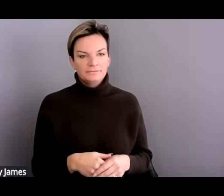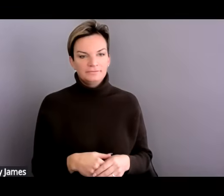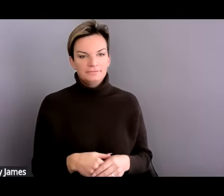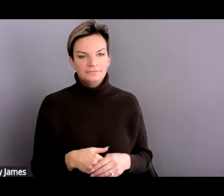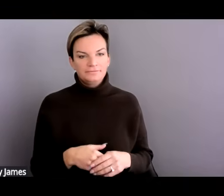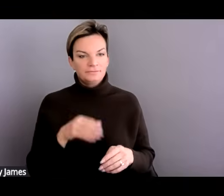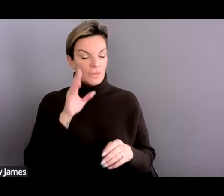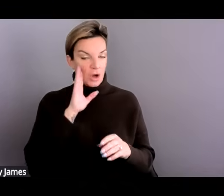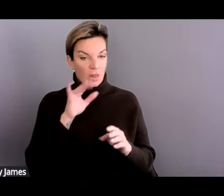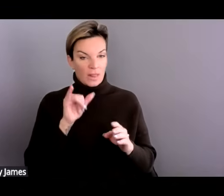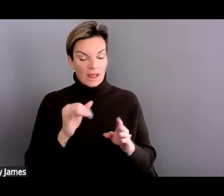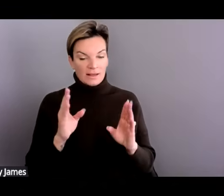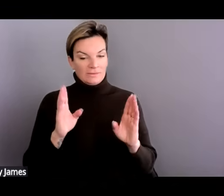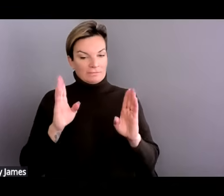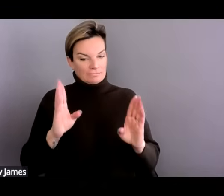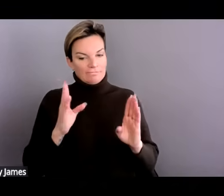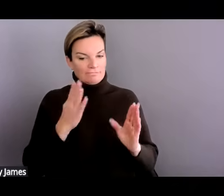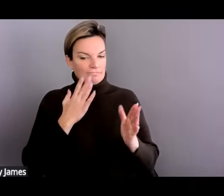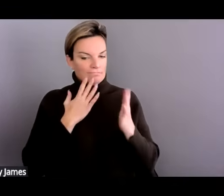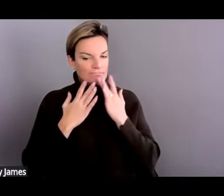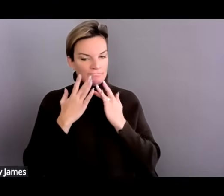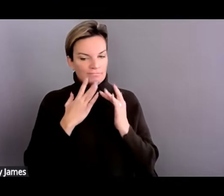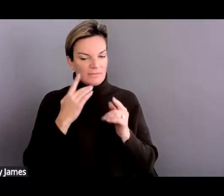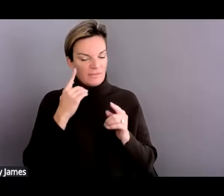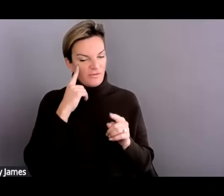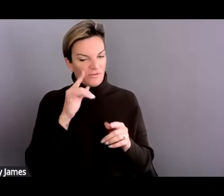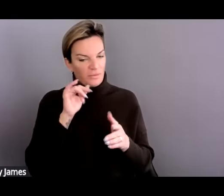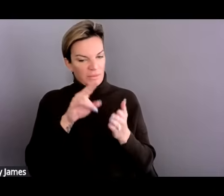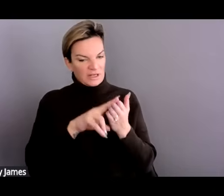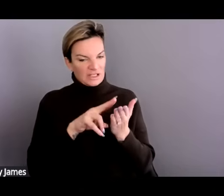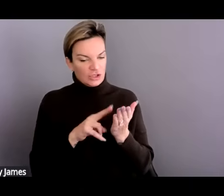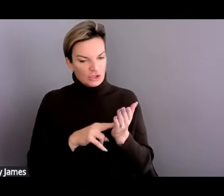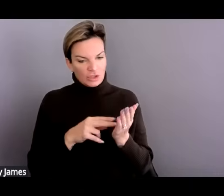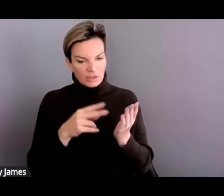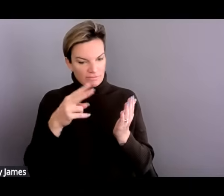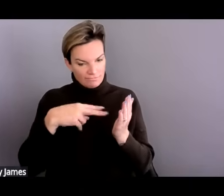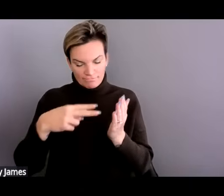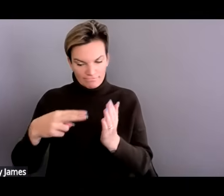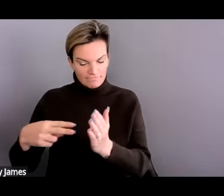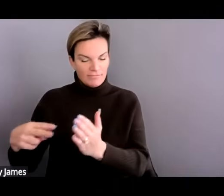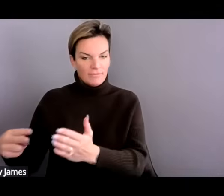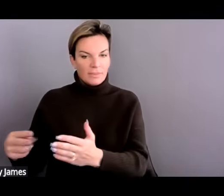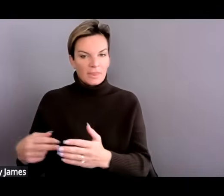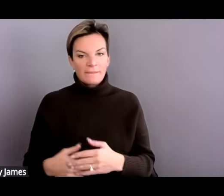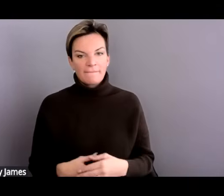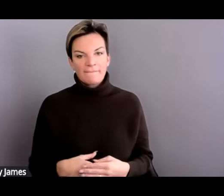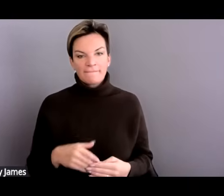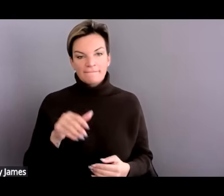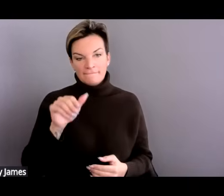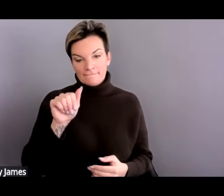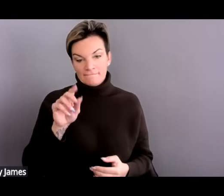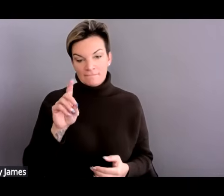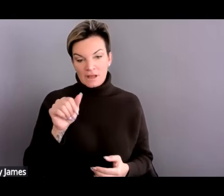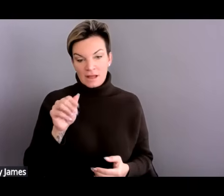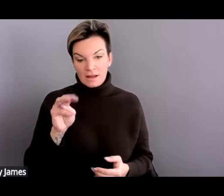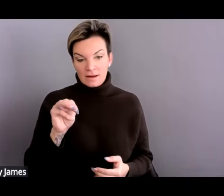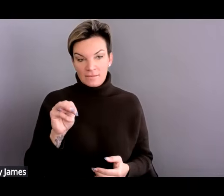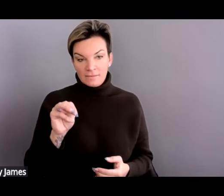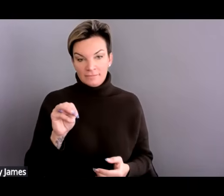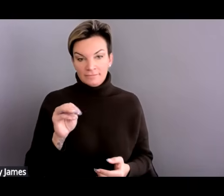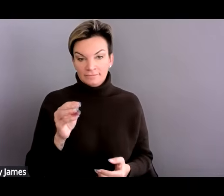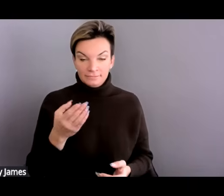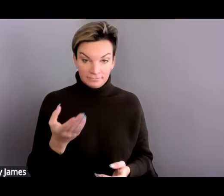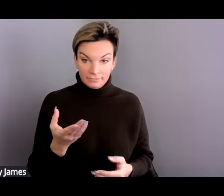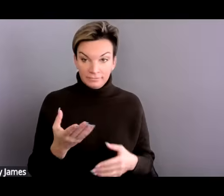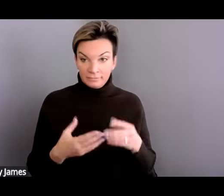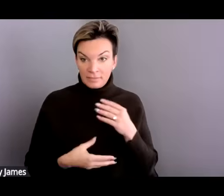short window we have for petition review. Adam, is there any? Oh, sorry, go ahead. Okay, Adam, is there anything you